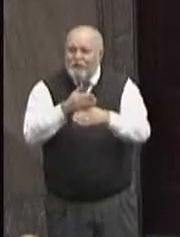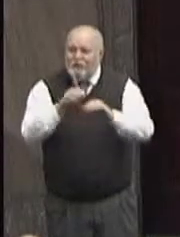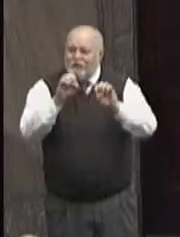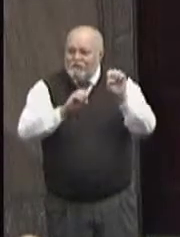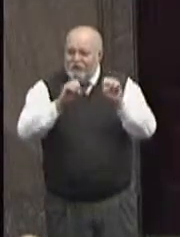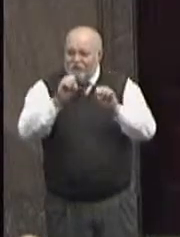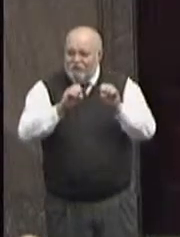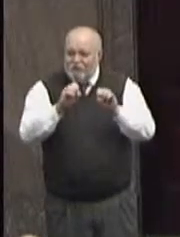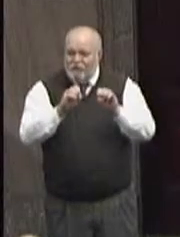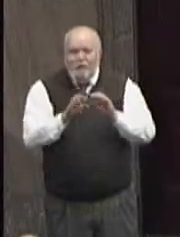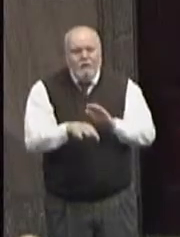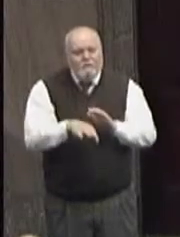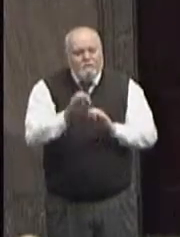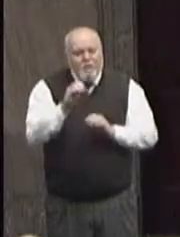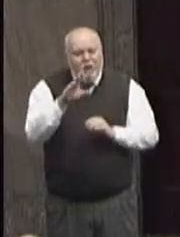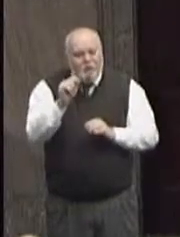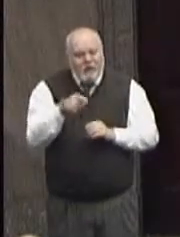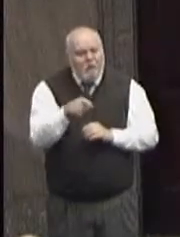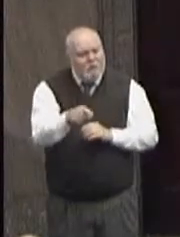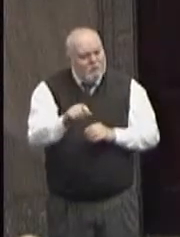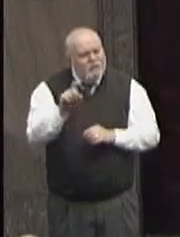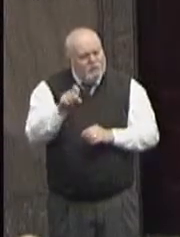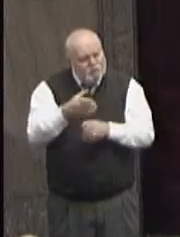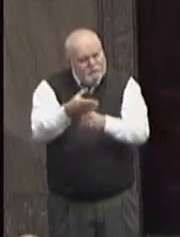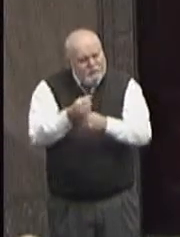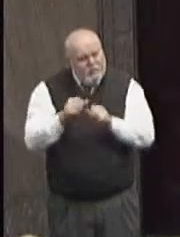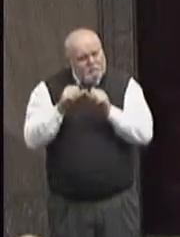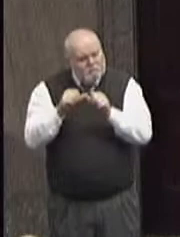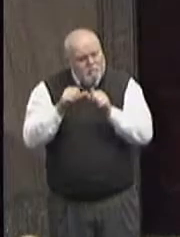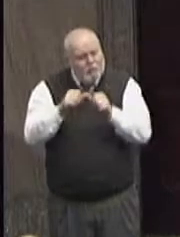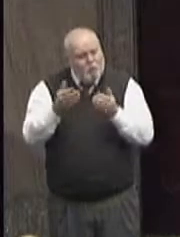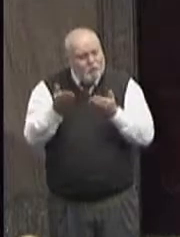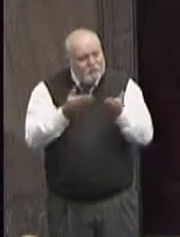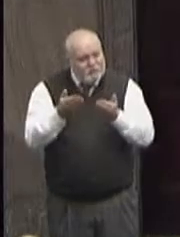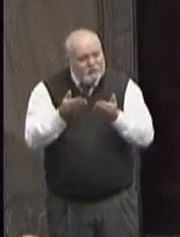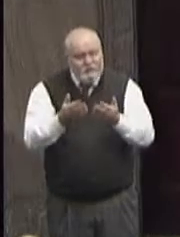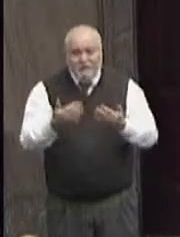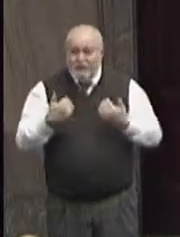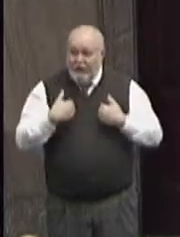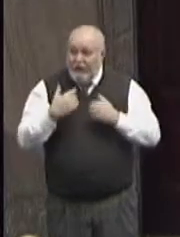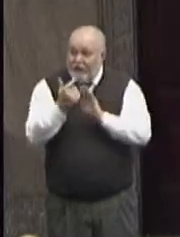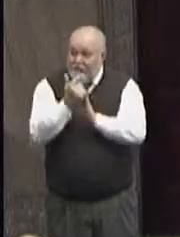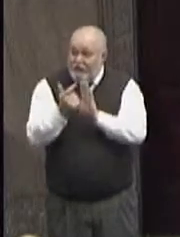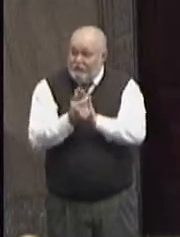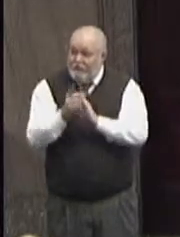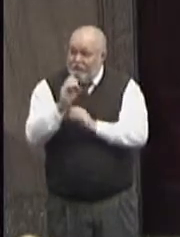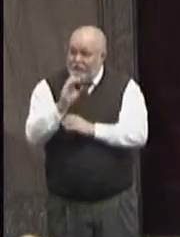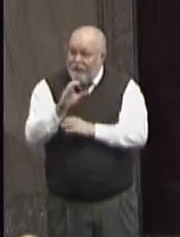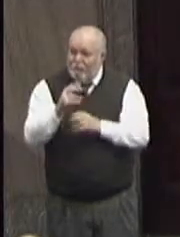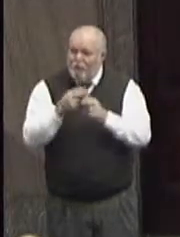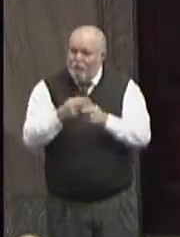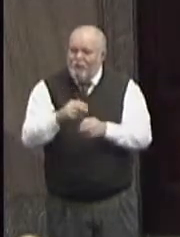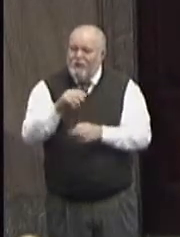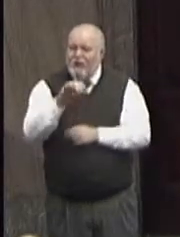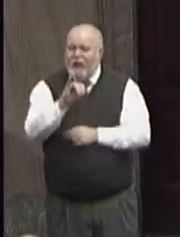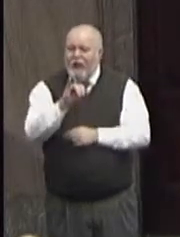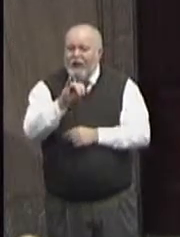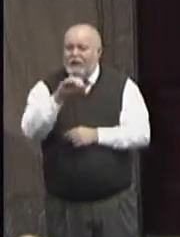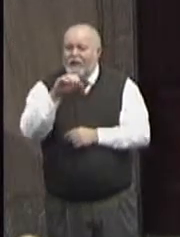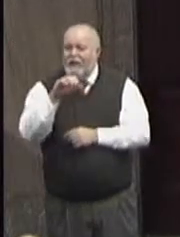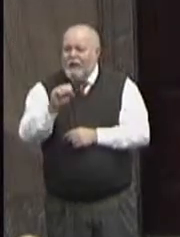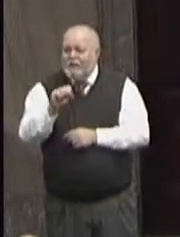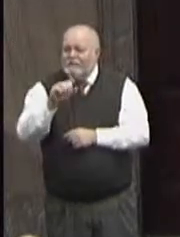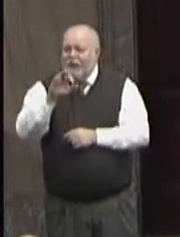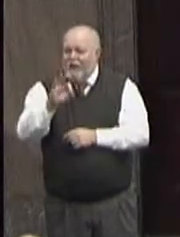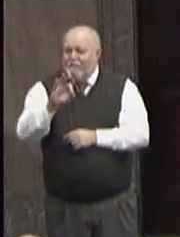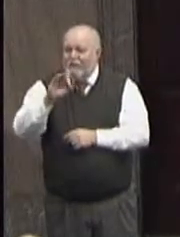were found to be eligible for ongoing services, have a legal document called an IFSP, and are